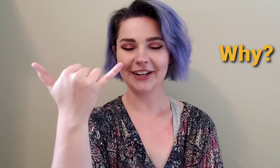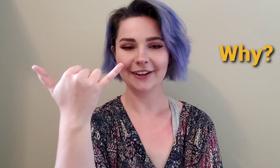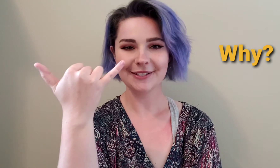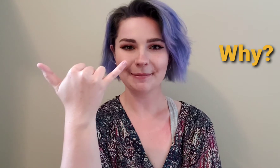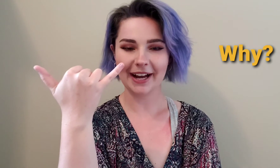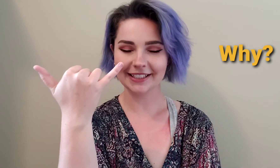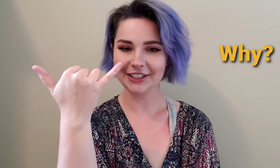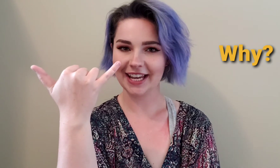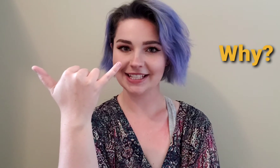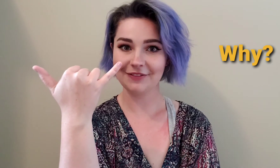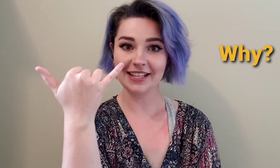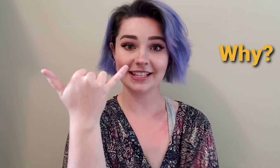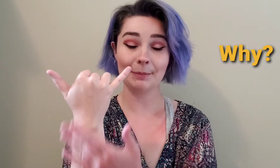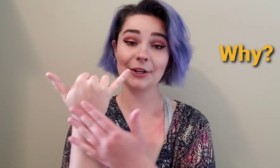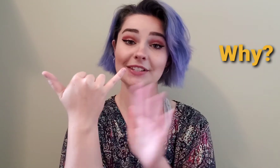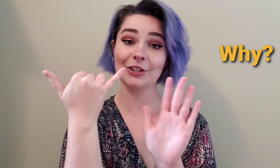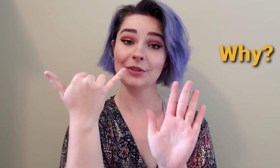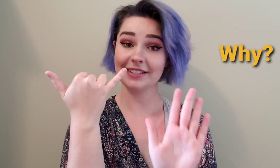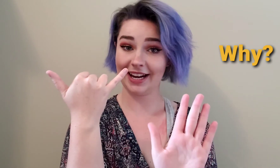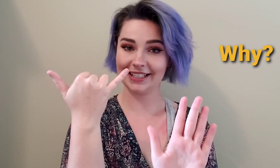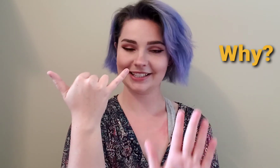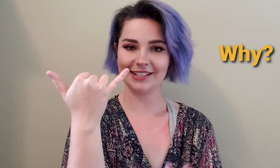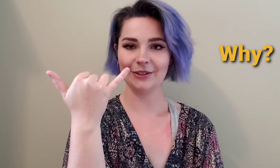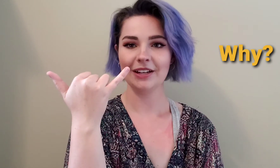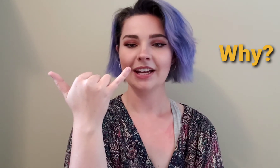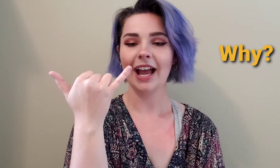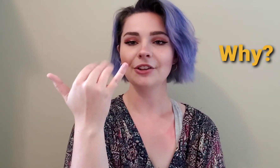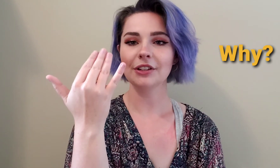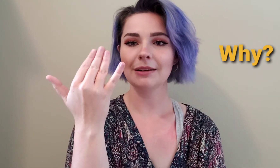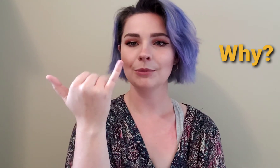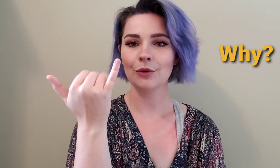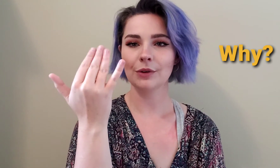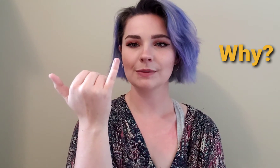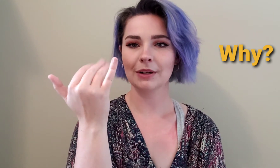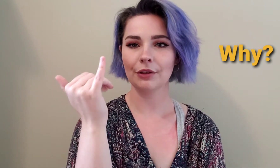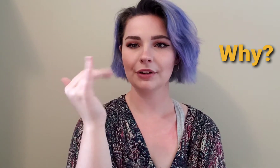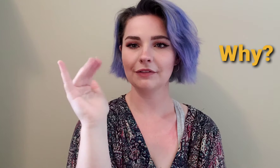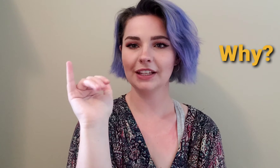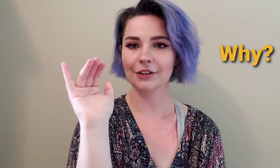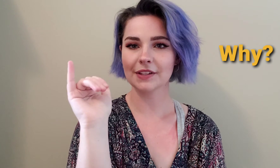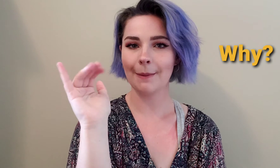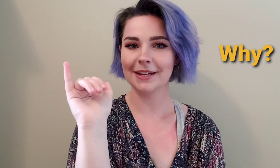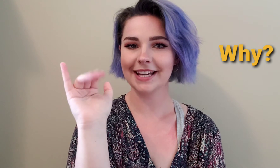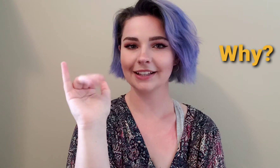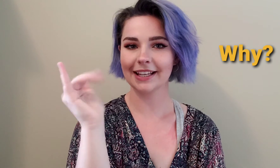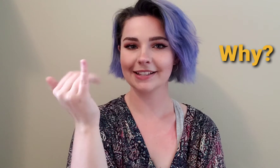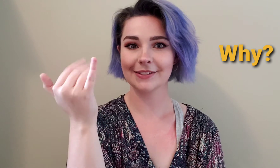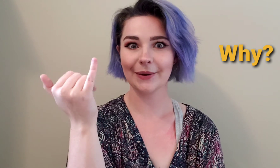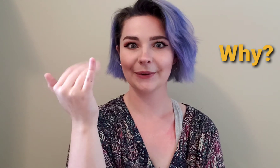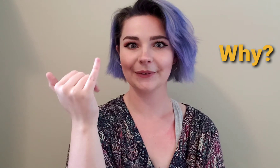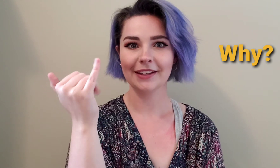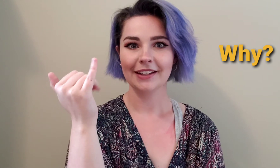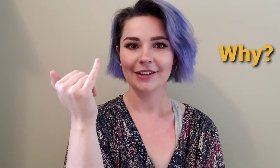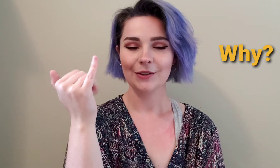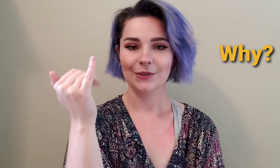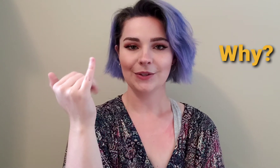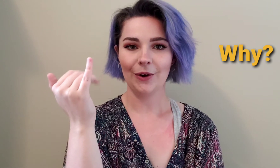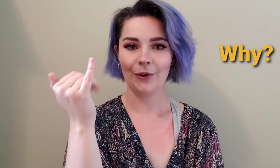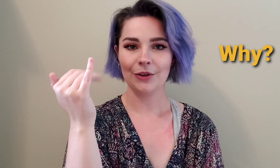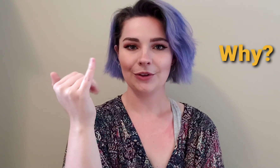around so the back of your hand is facing the person you're signing to, and you're going to move those middle three fingers up and down like so. So